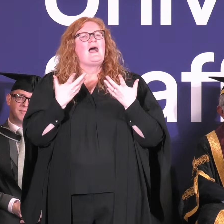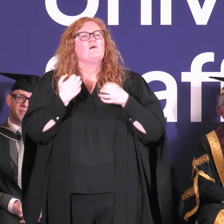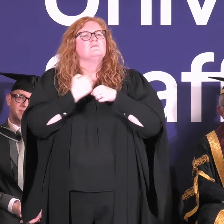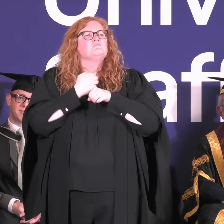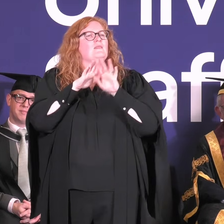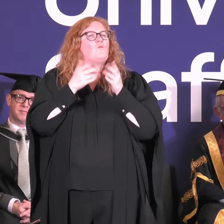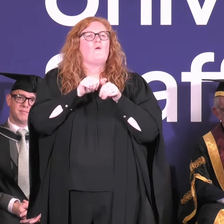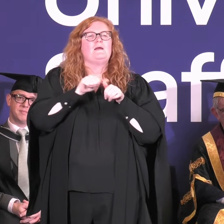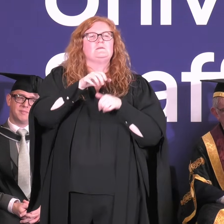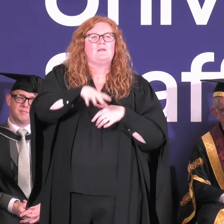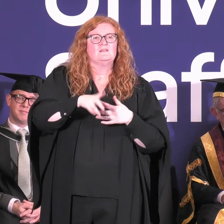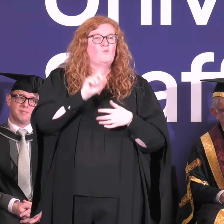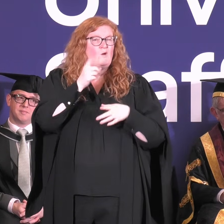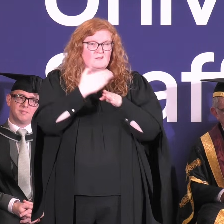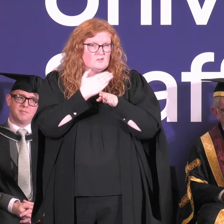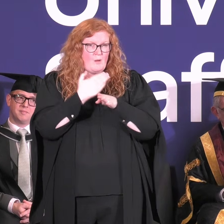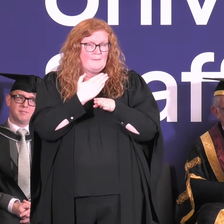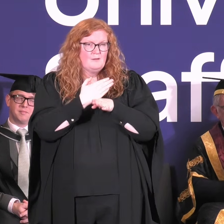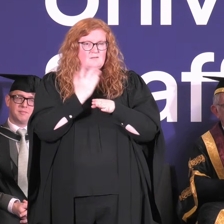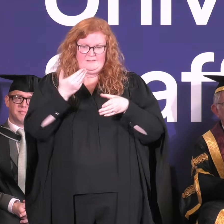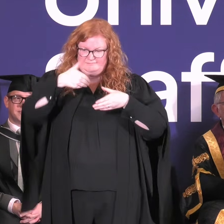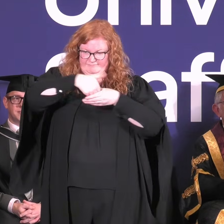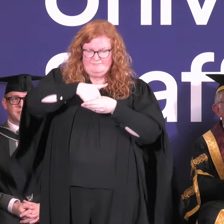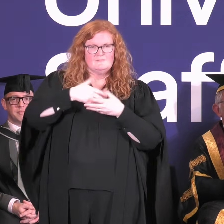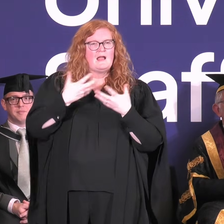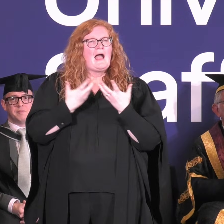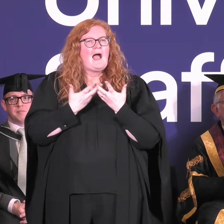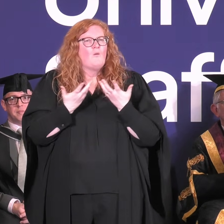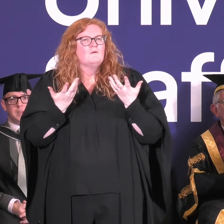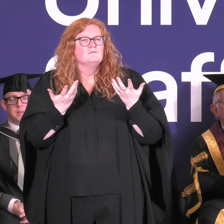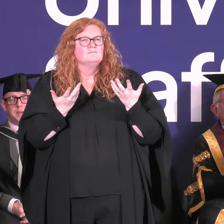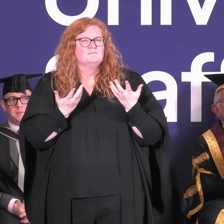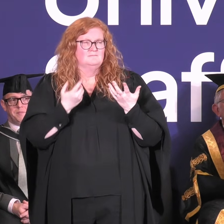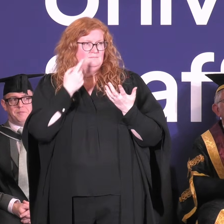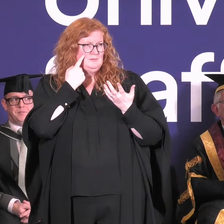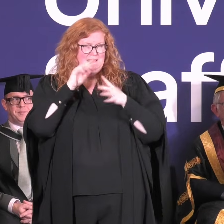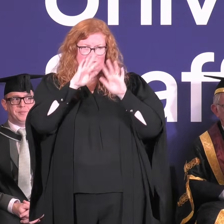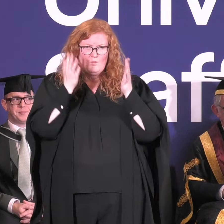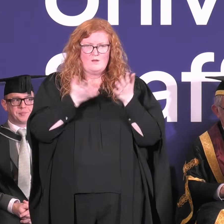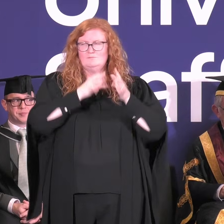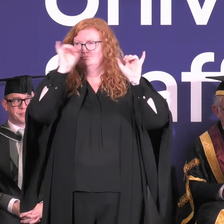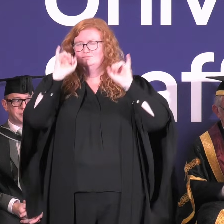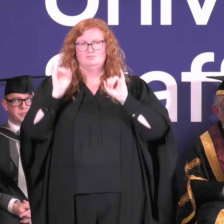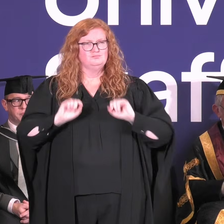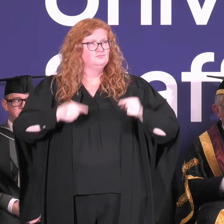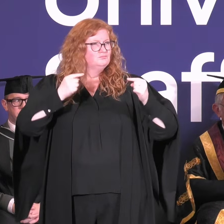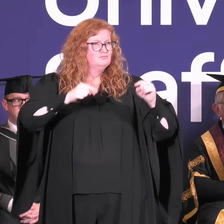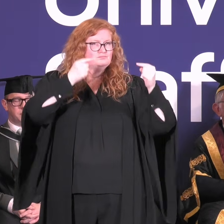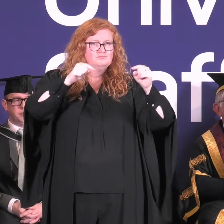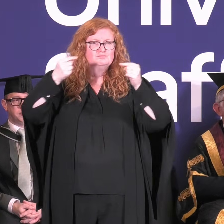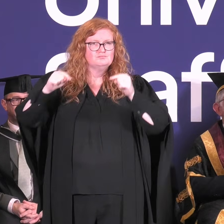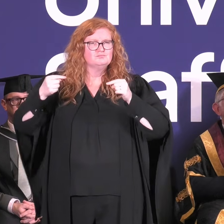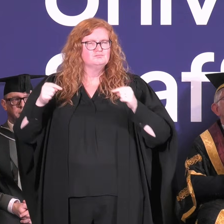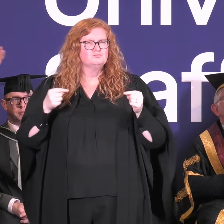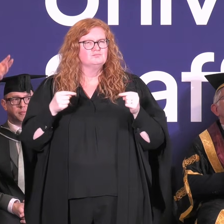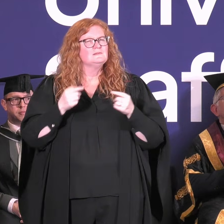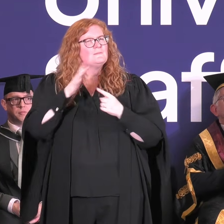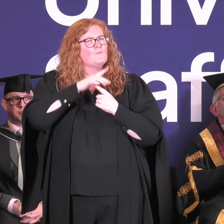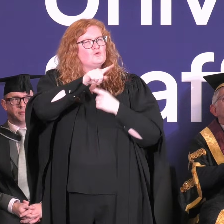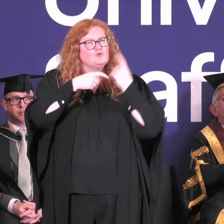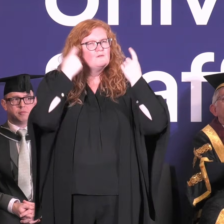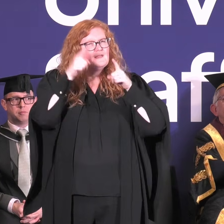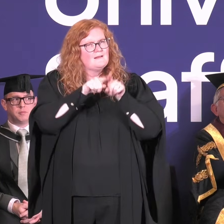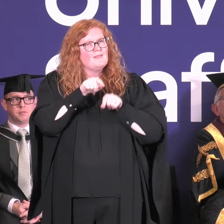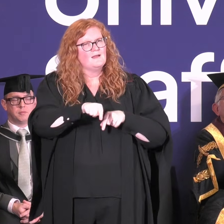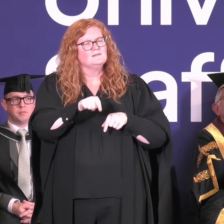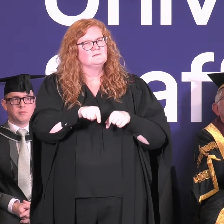whatever profession you go into? And it's so important now, with all the trouble we're seeing in the world, that you think like that. And it doesn't matter if you're in a